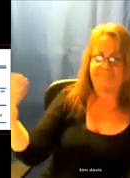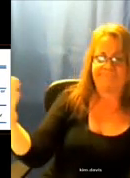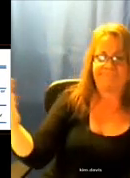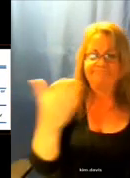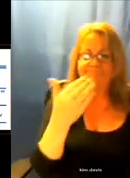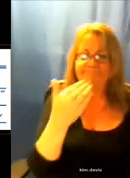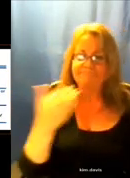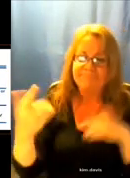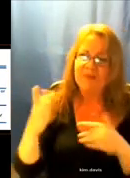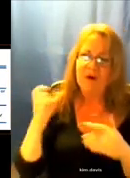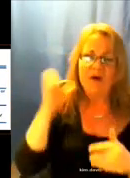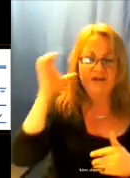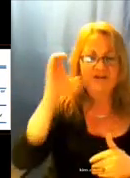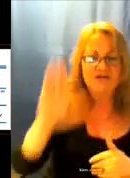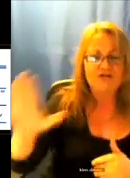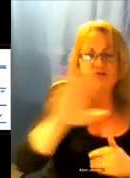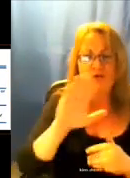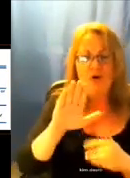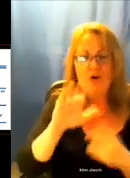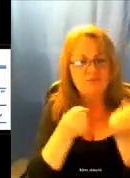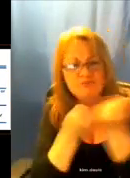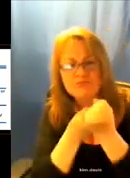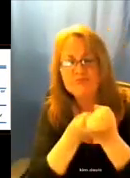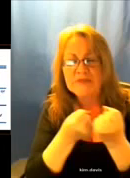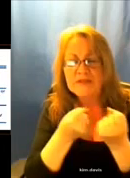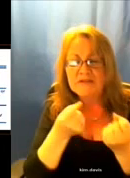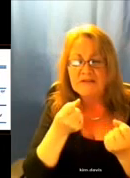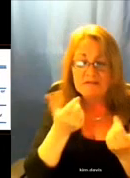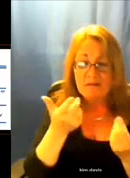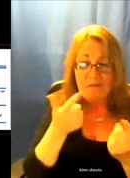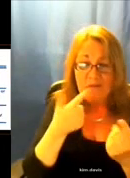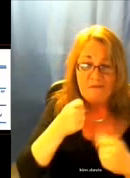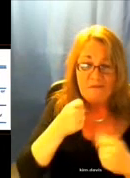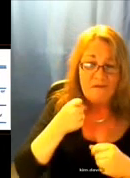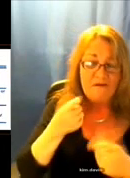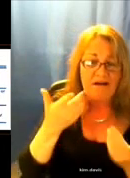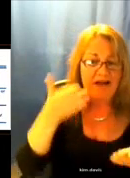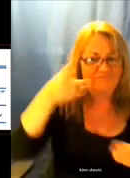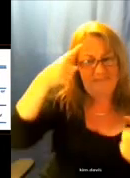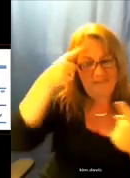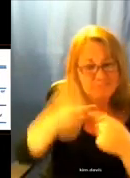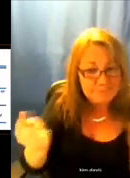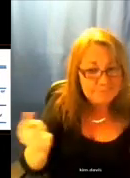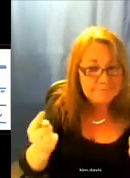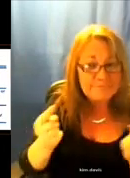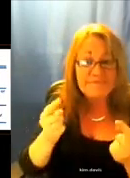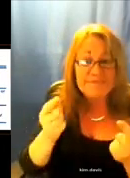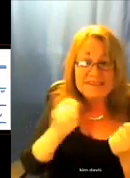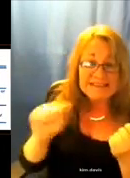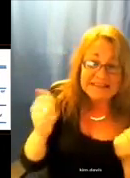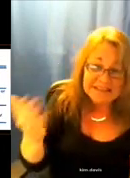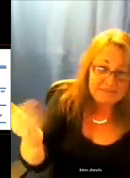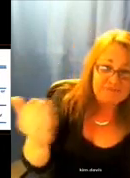have regular, or often they have meetings where they would speak about